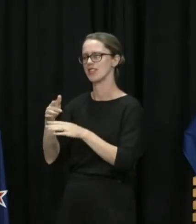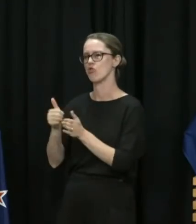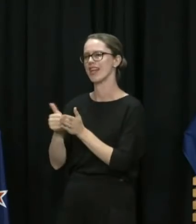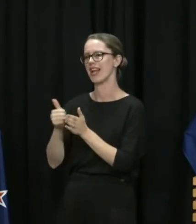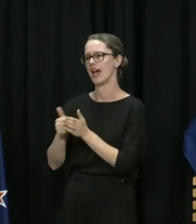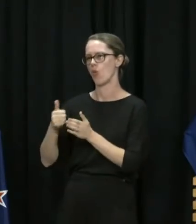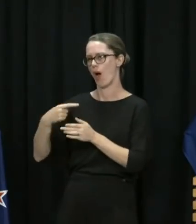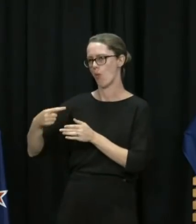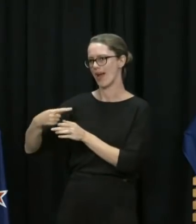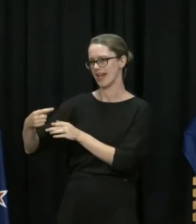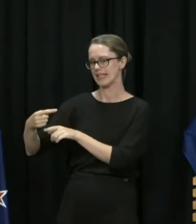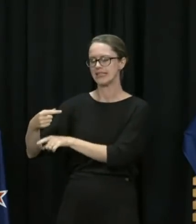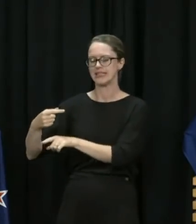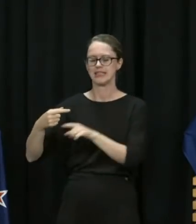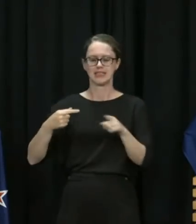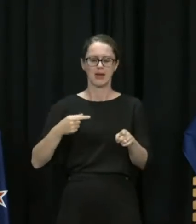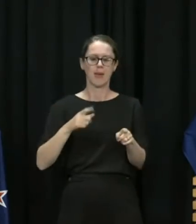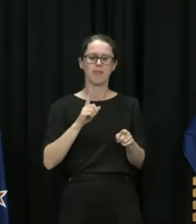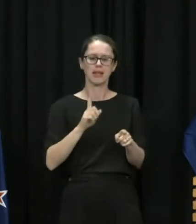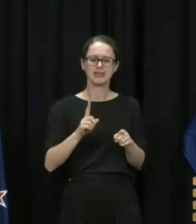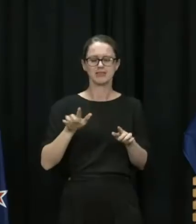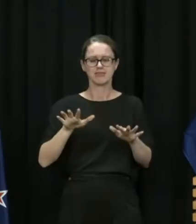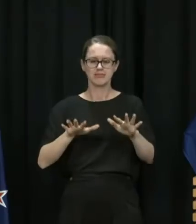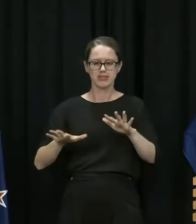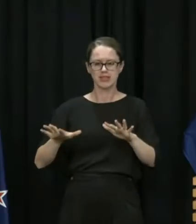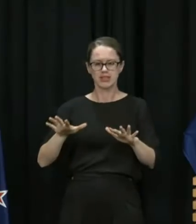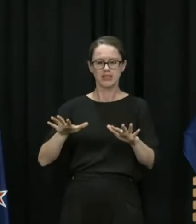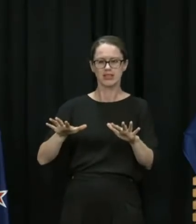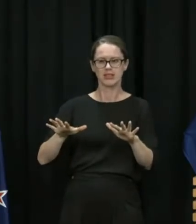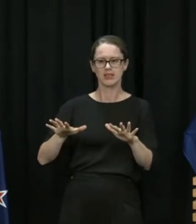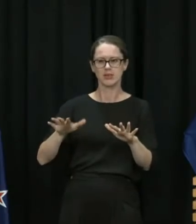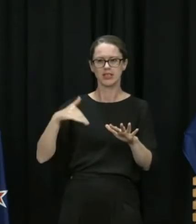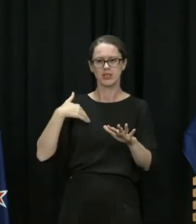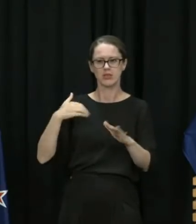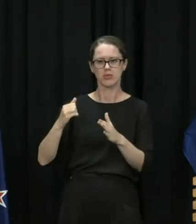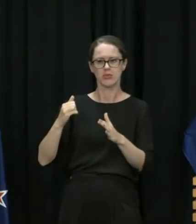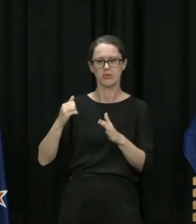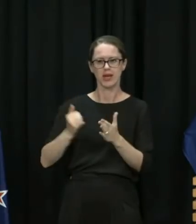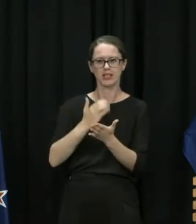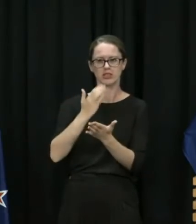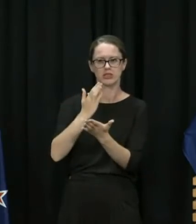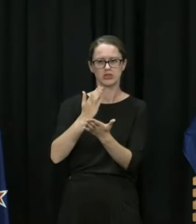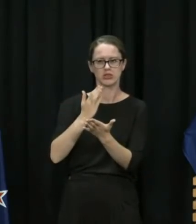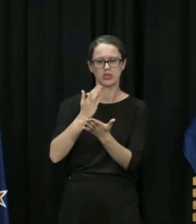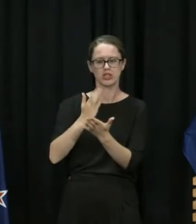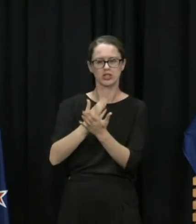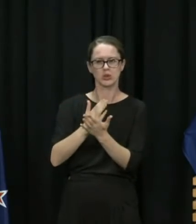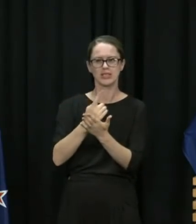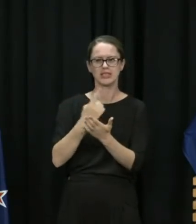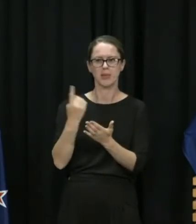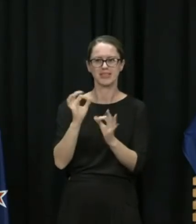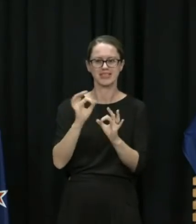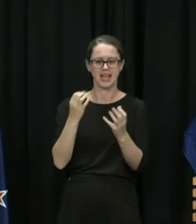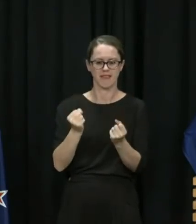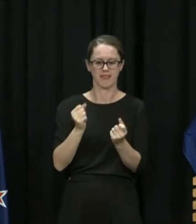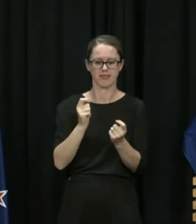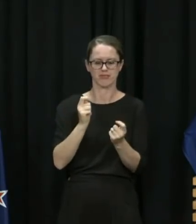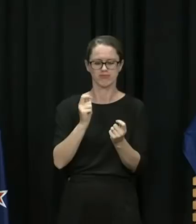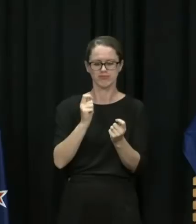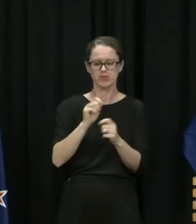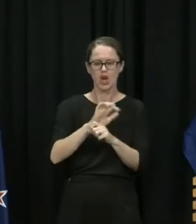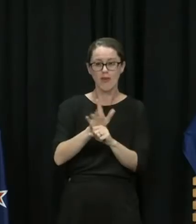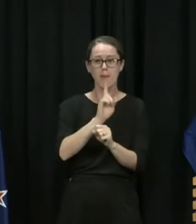is still not the way to assure ourselves consistently that someone does not have COVID-19. Someone could be tested